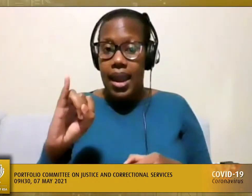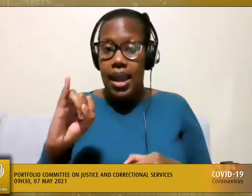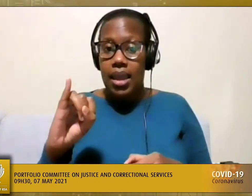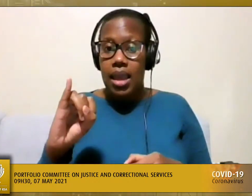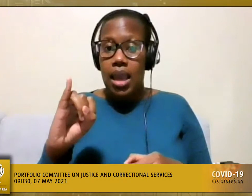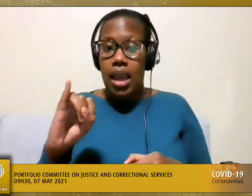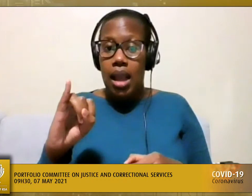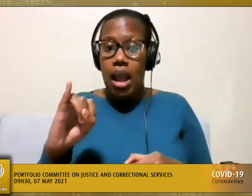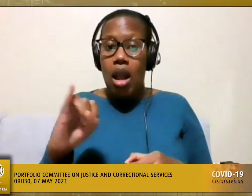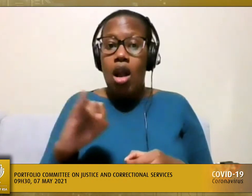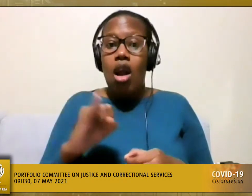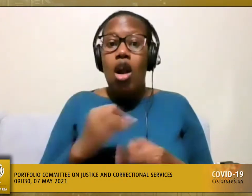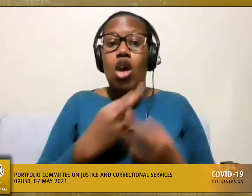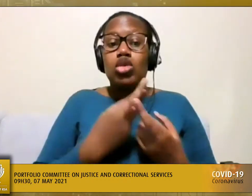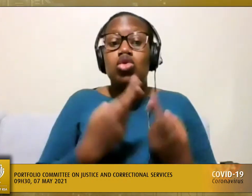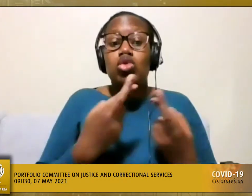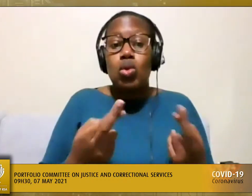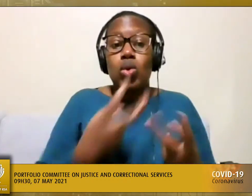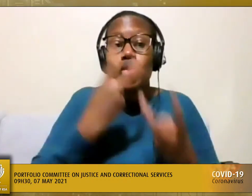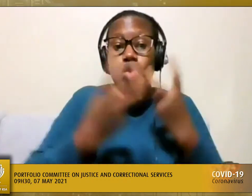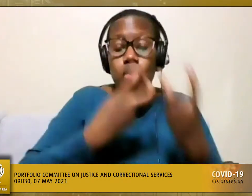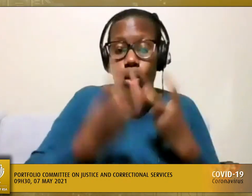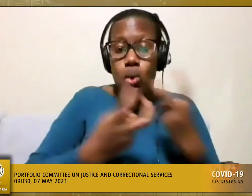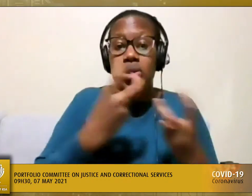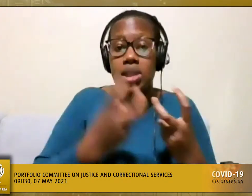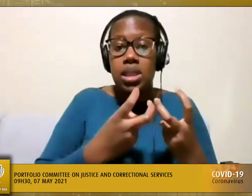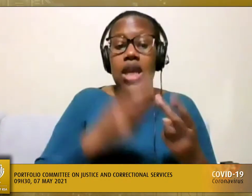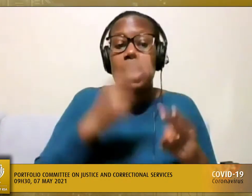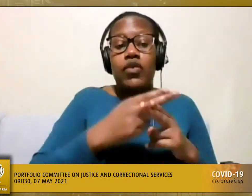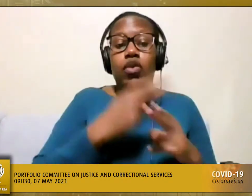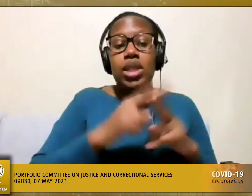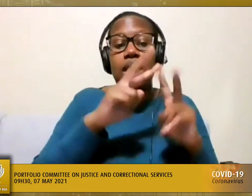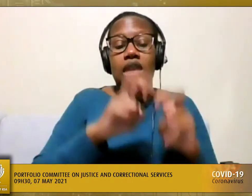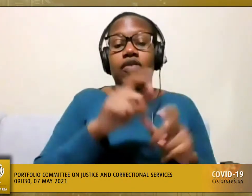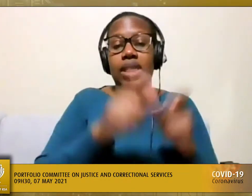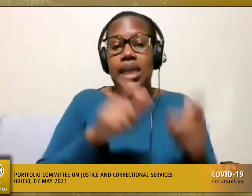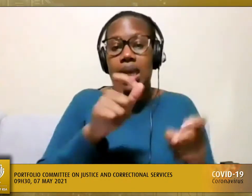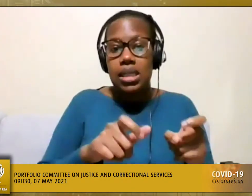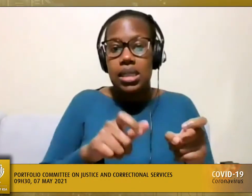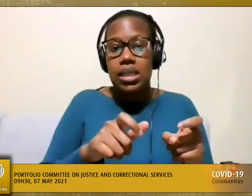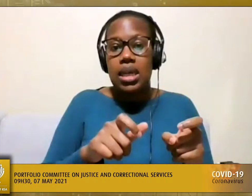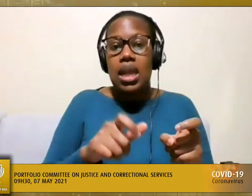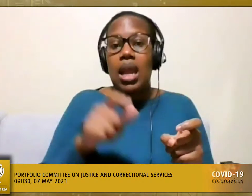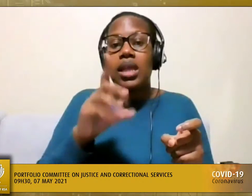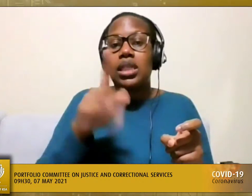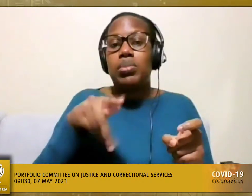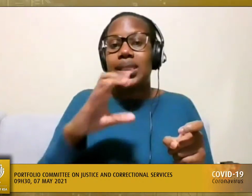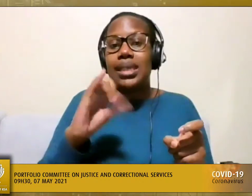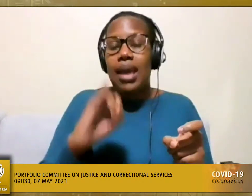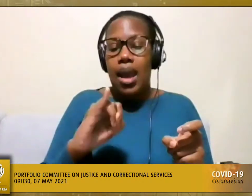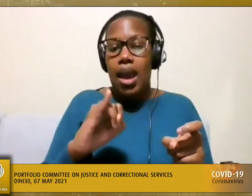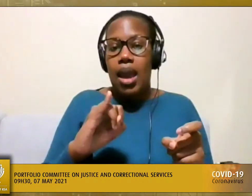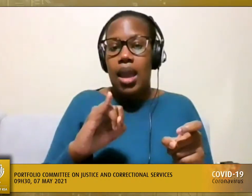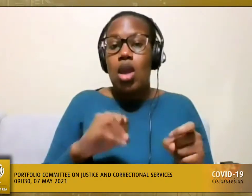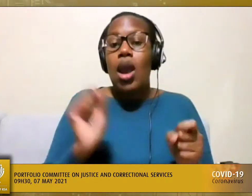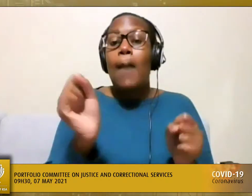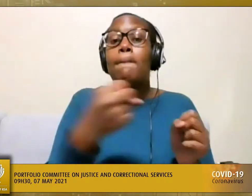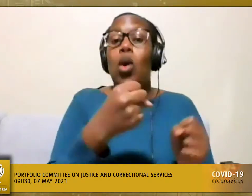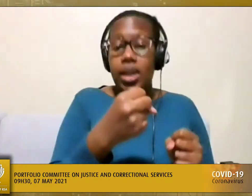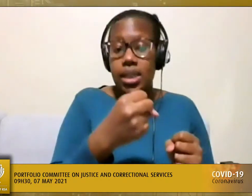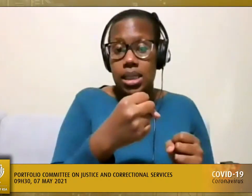ones who sourced um the the forensic investigation um they are the ones who who appointed